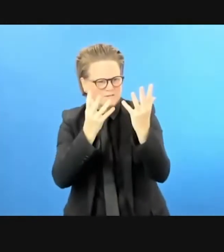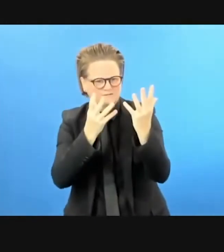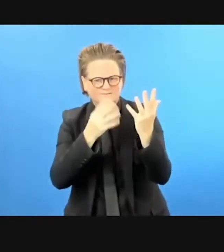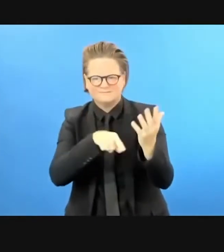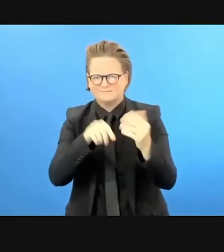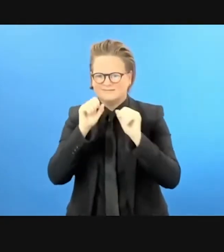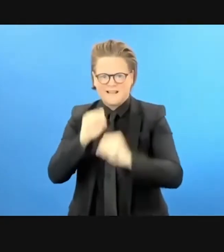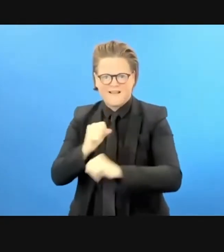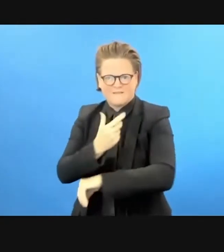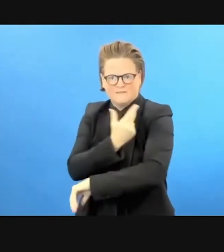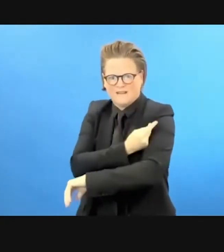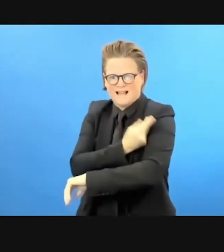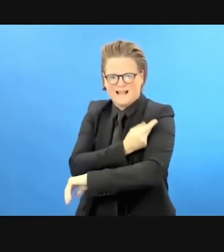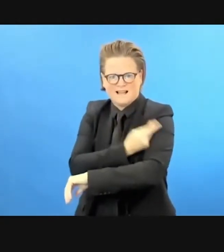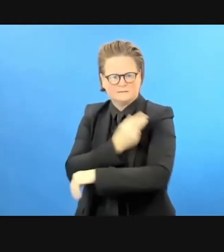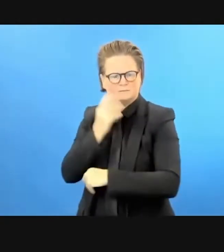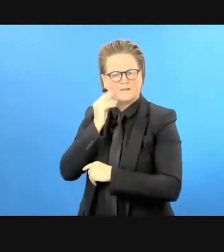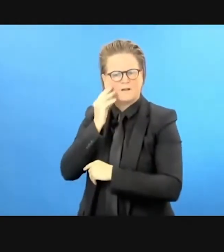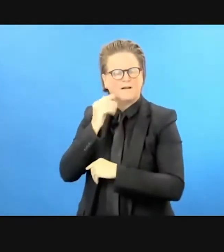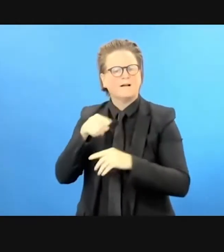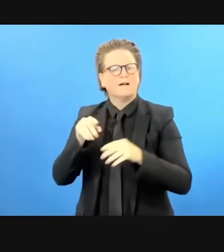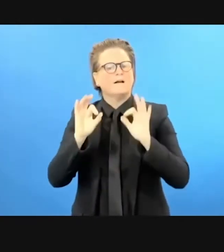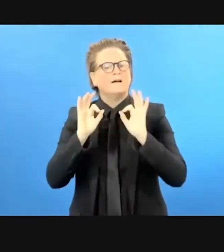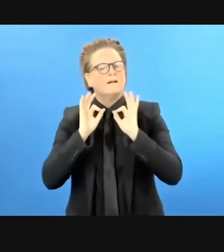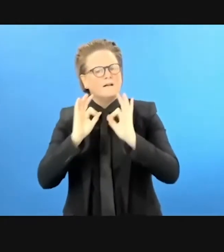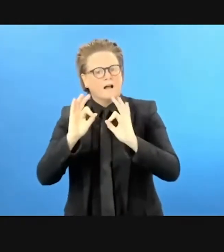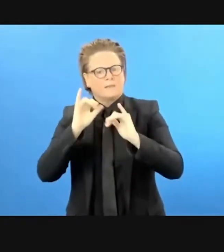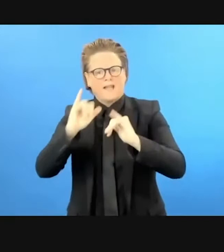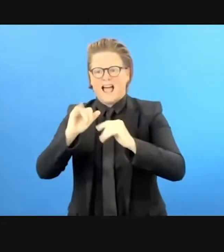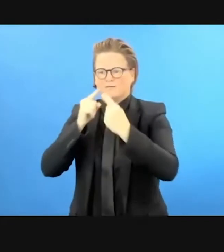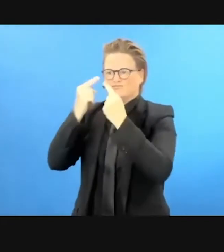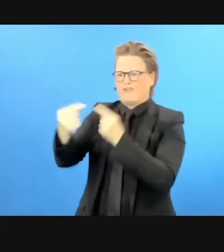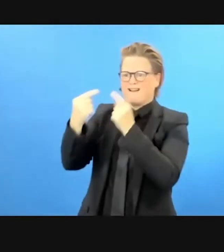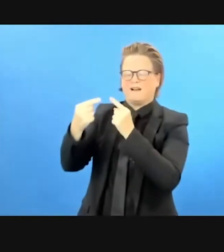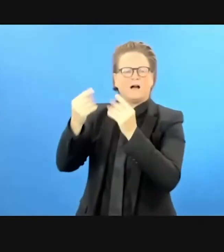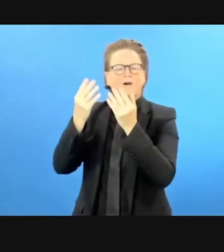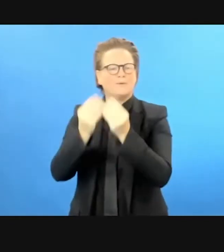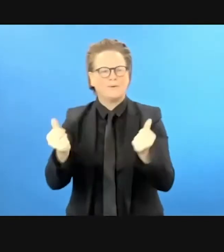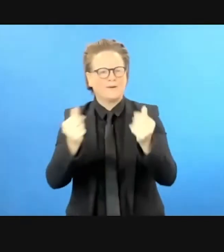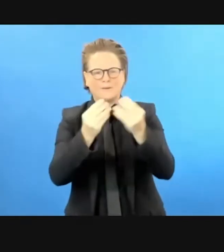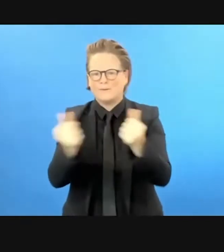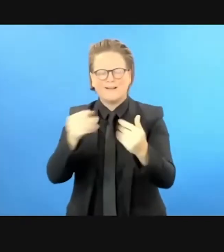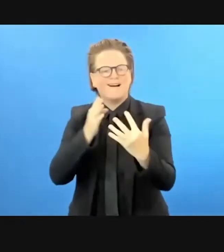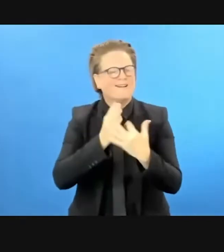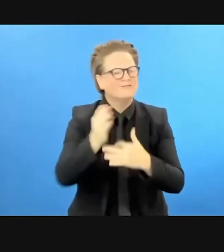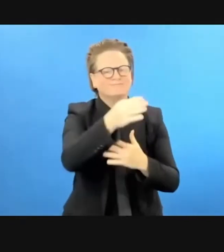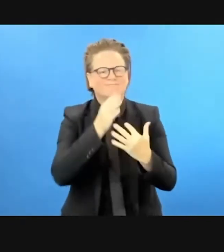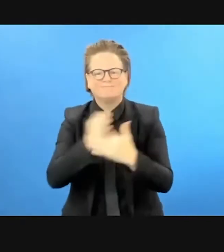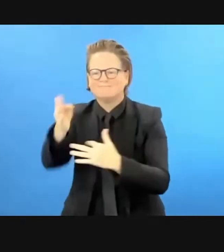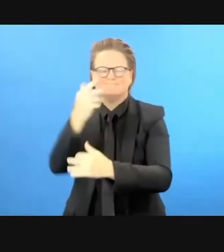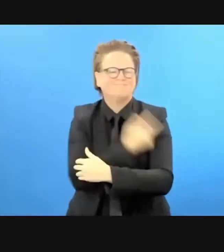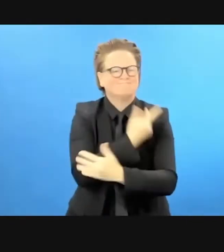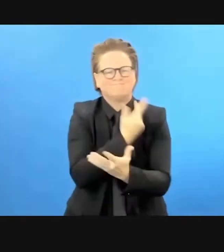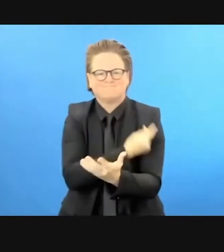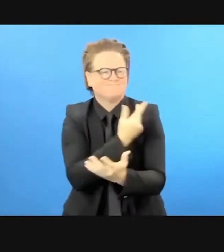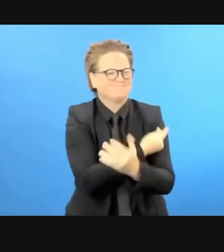as barrier-free and as accessible as possible for everyone. With all of that known,